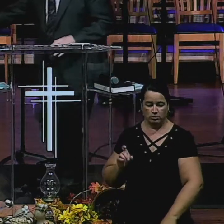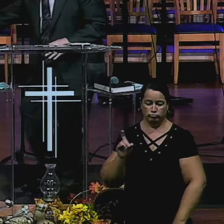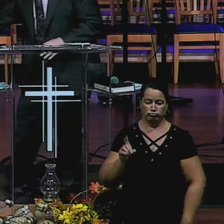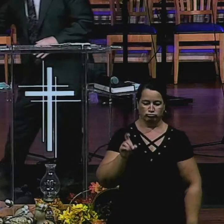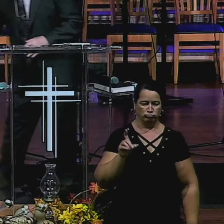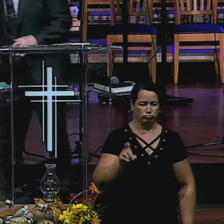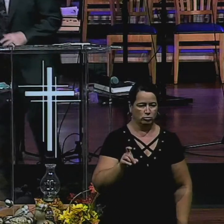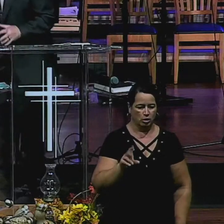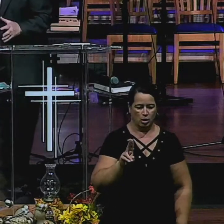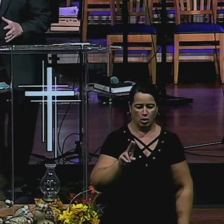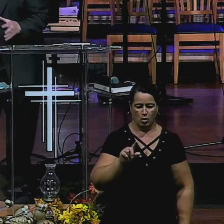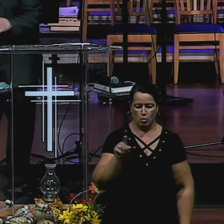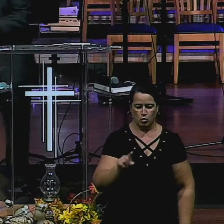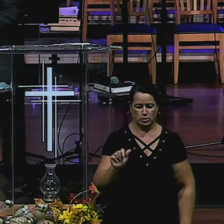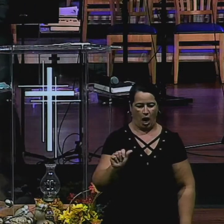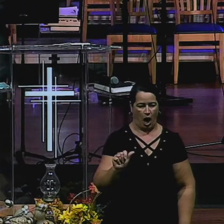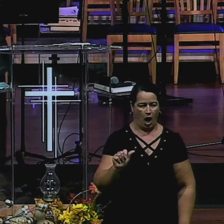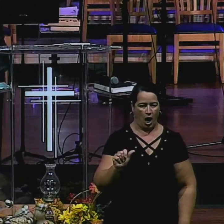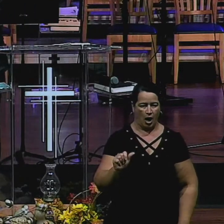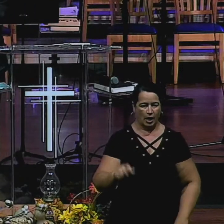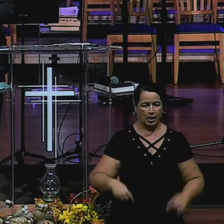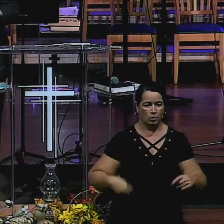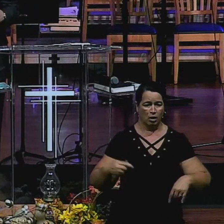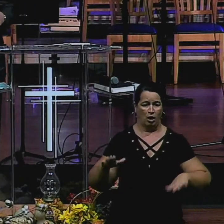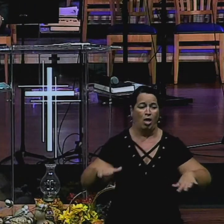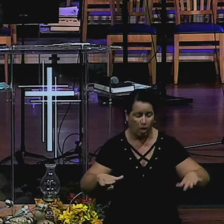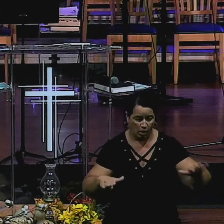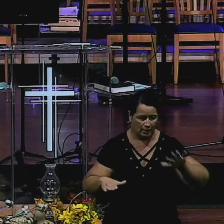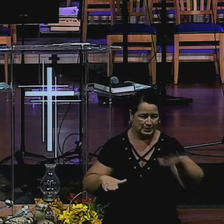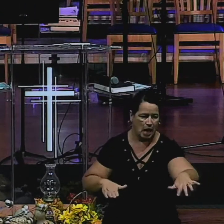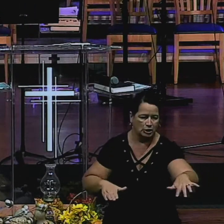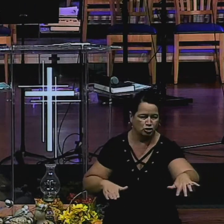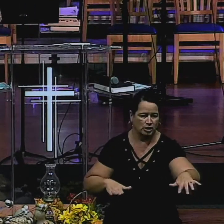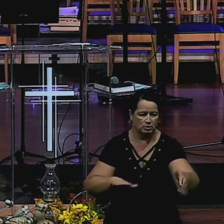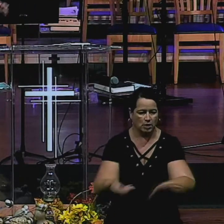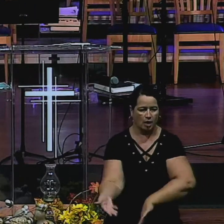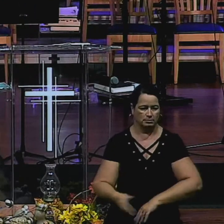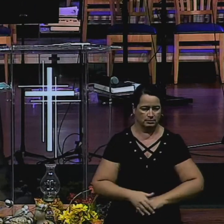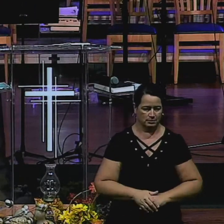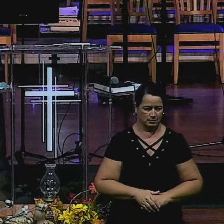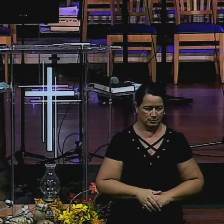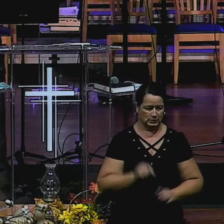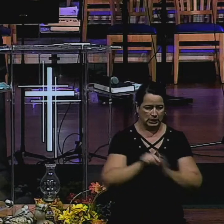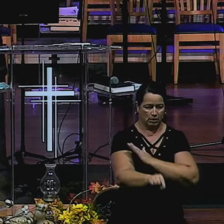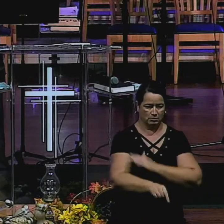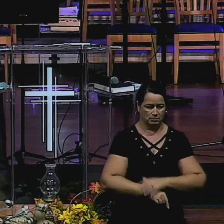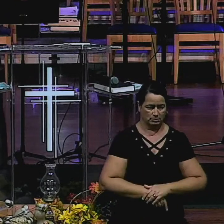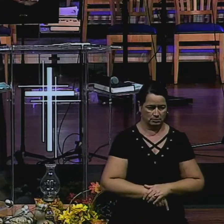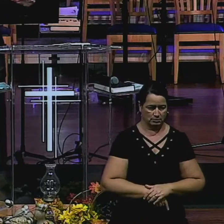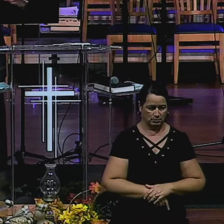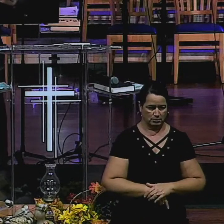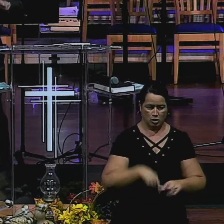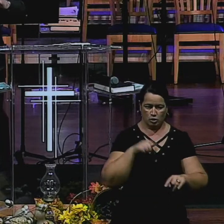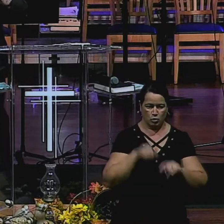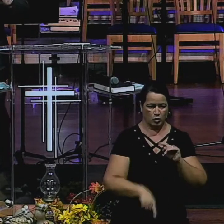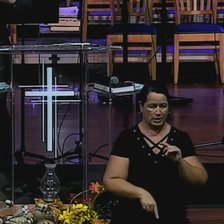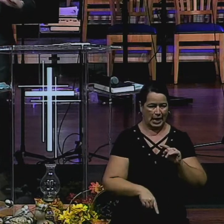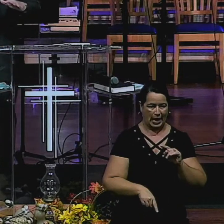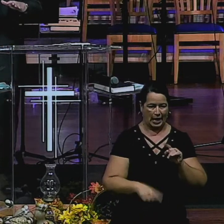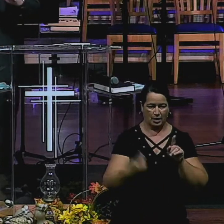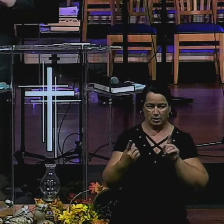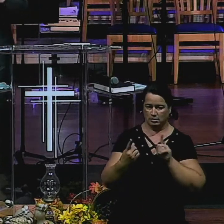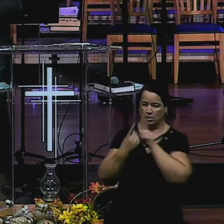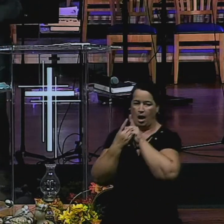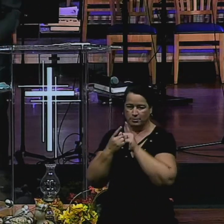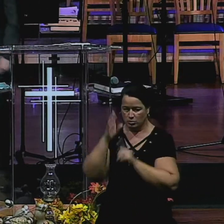out to stabilize the cart that was about to fall with the Ark of the Covenant, and God struck him dead. What's the lesson? You cannot come to God any old way. You come the